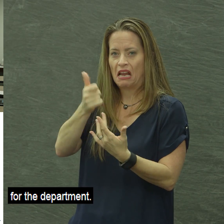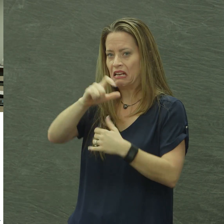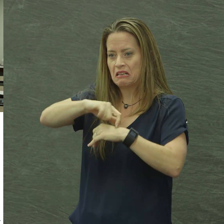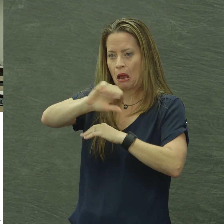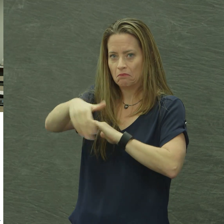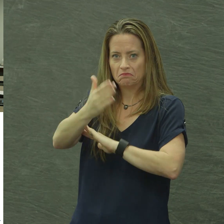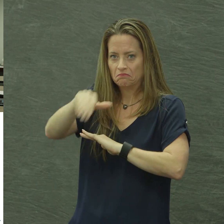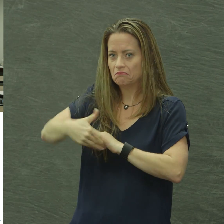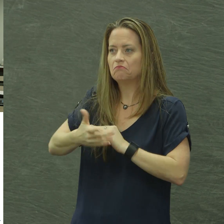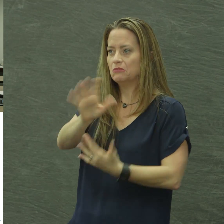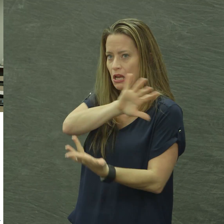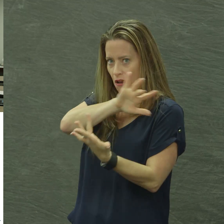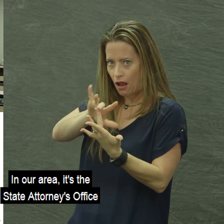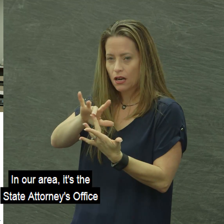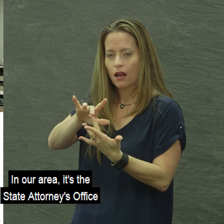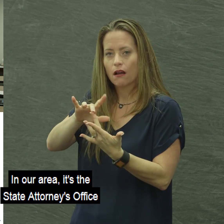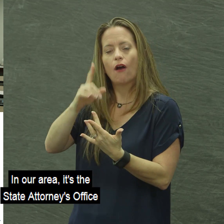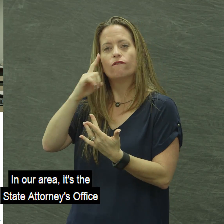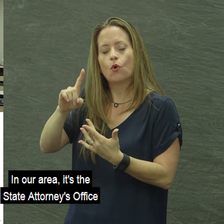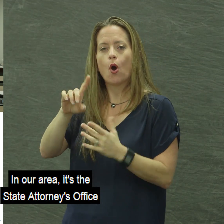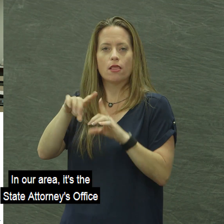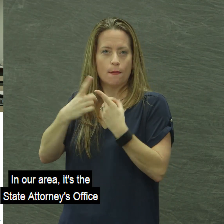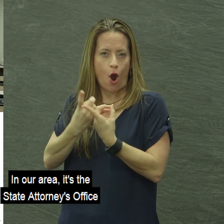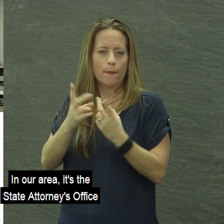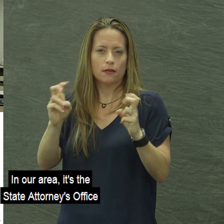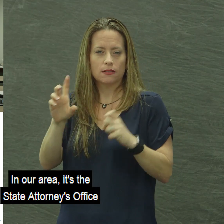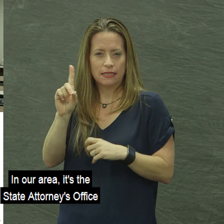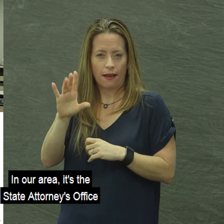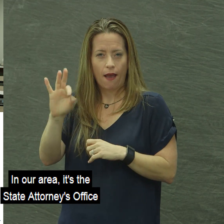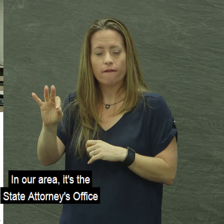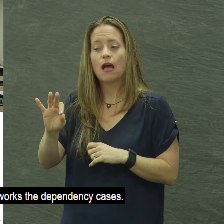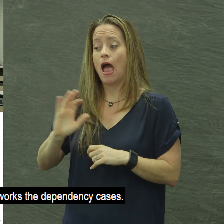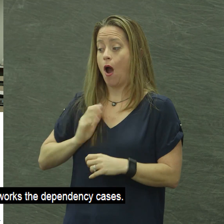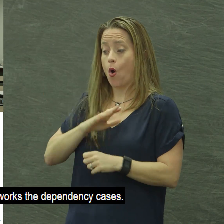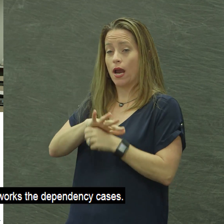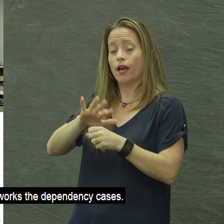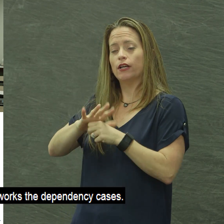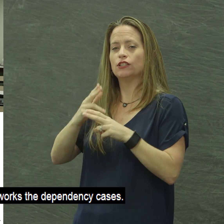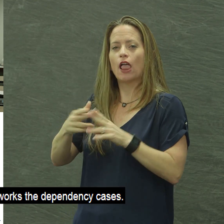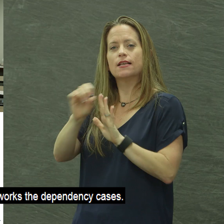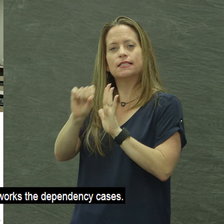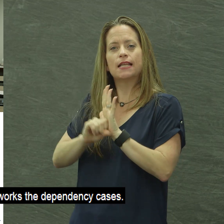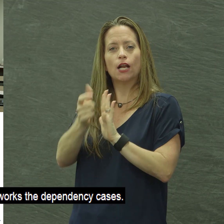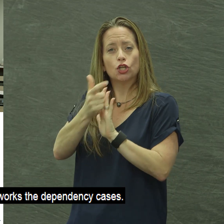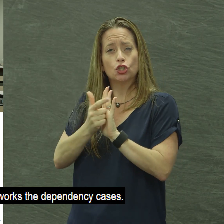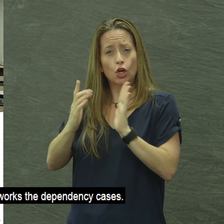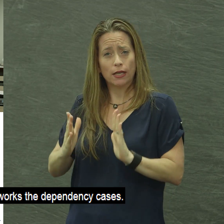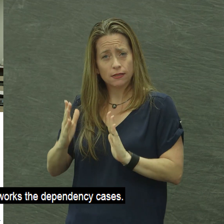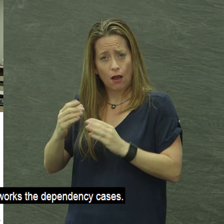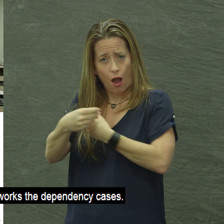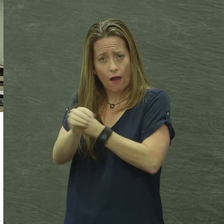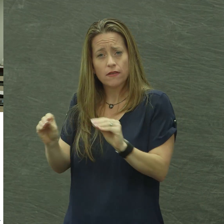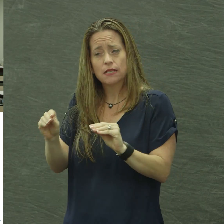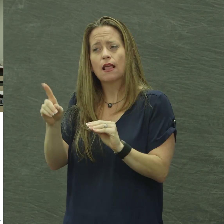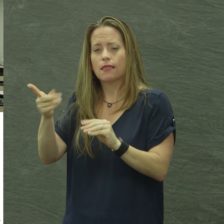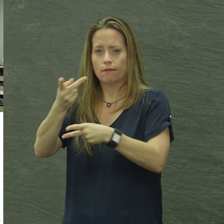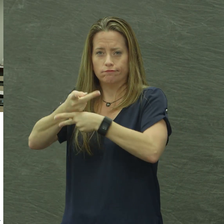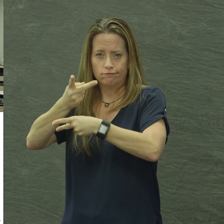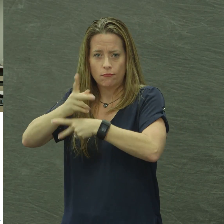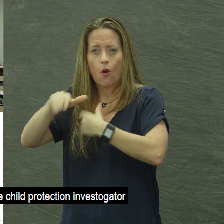department. In our area, it's the state attorney's office that works the dependency